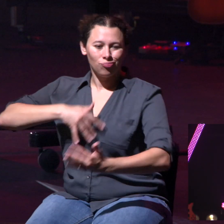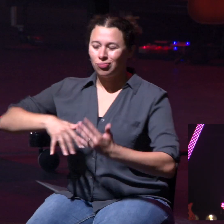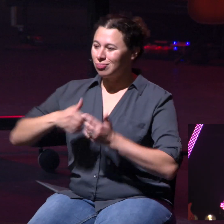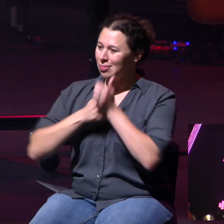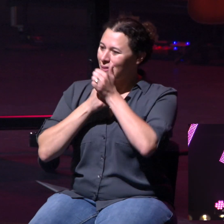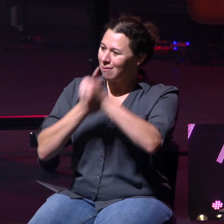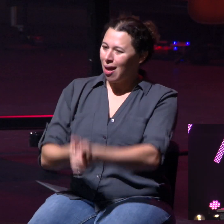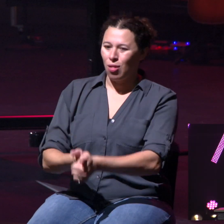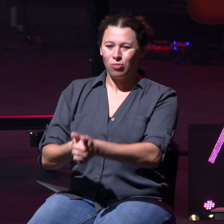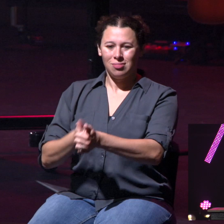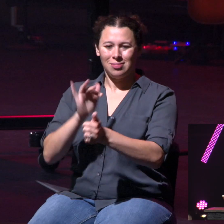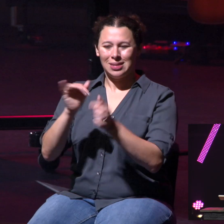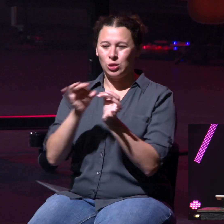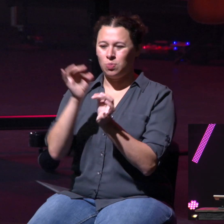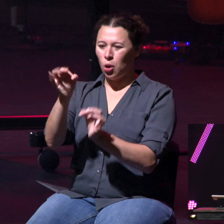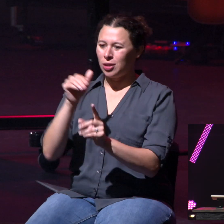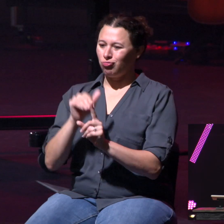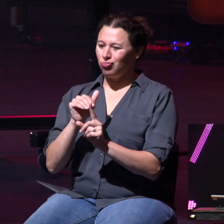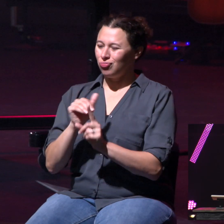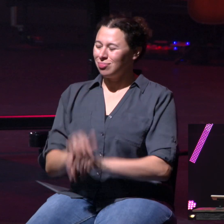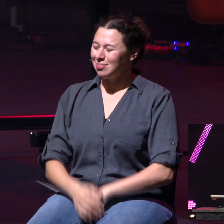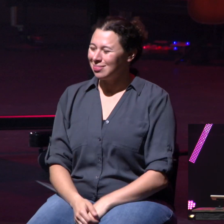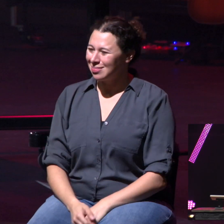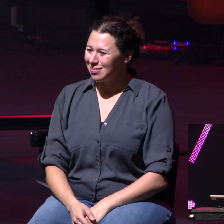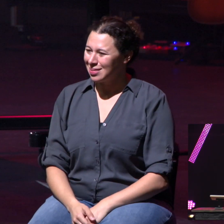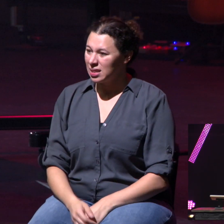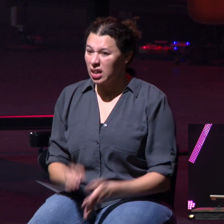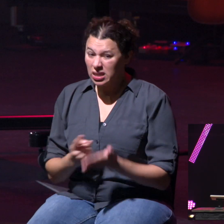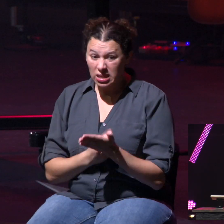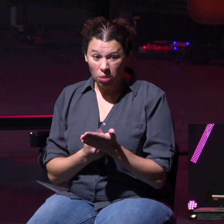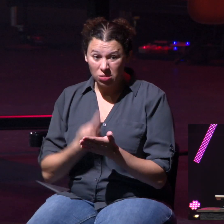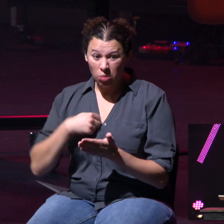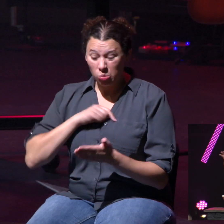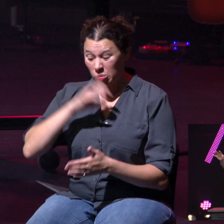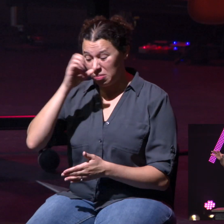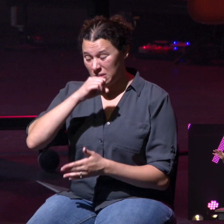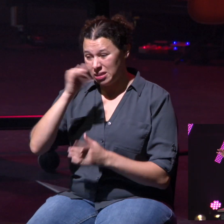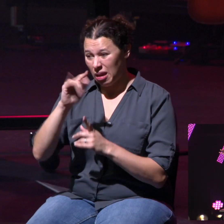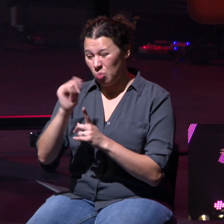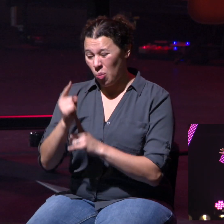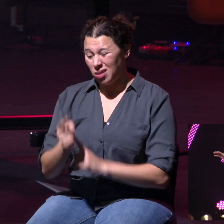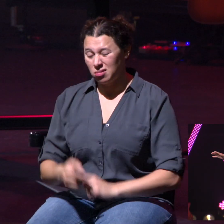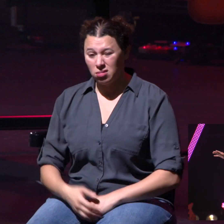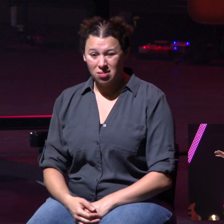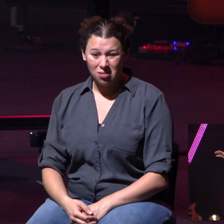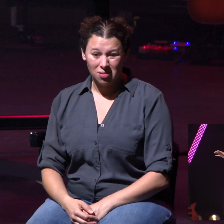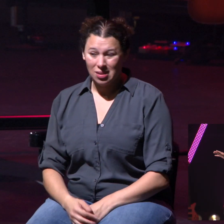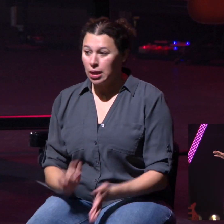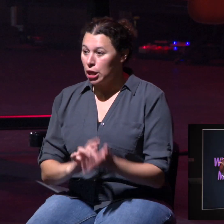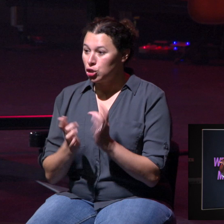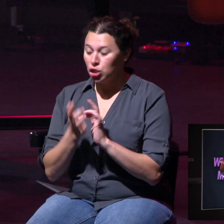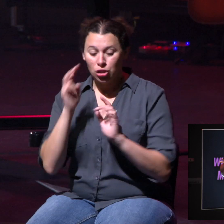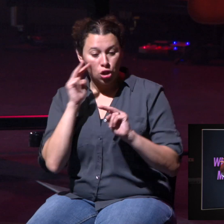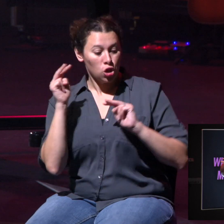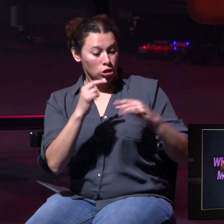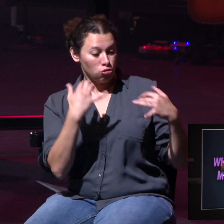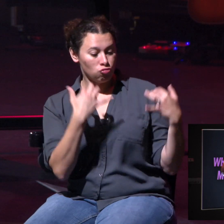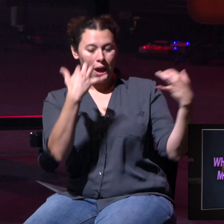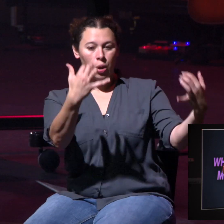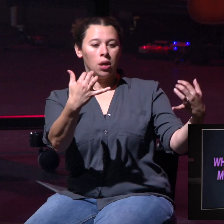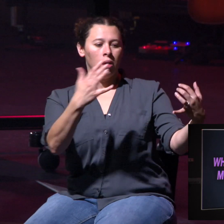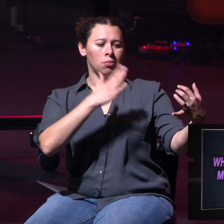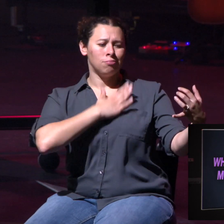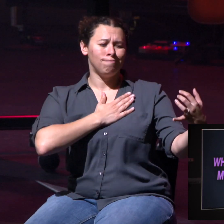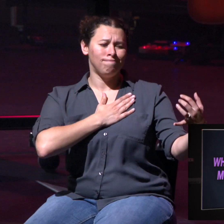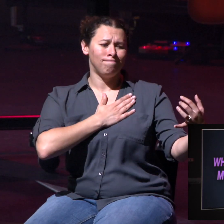I think often we kind of miss those moments, don't we? Jesus, he looked at the crowd and he had compassion on them. When's